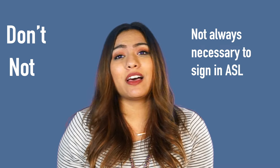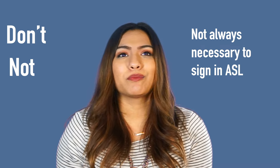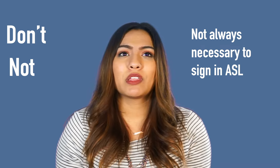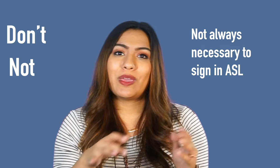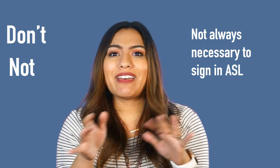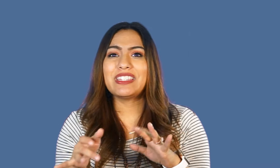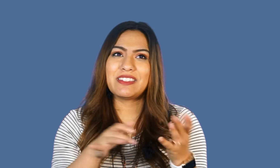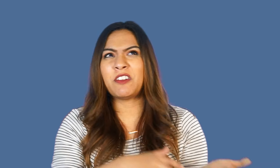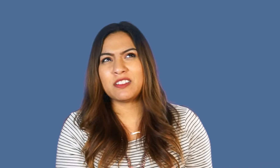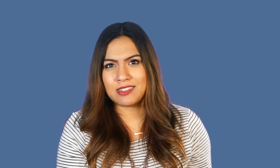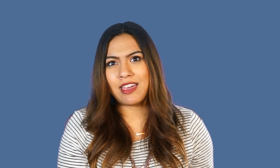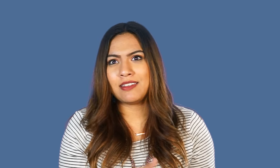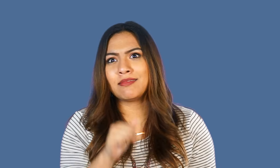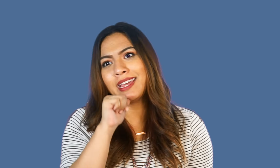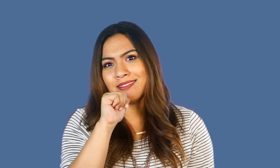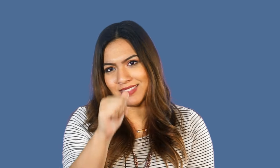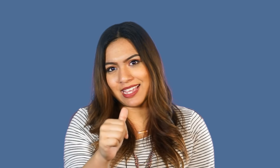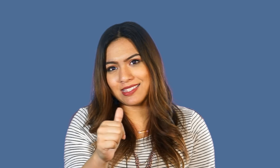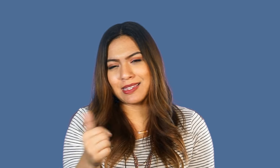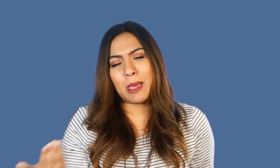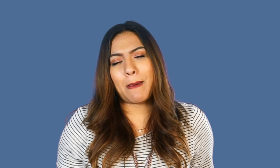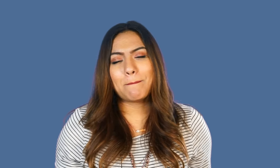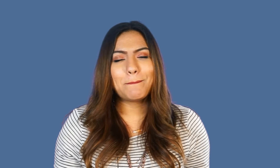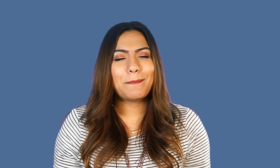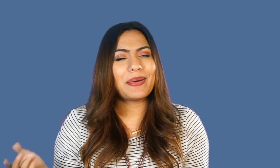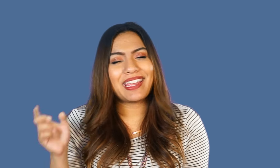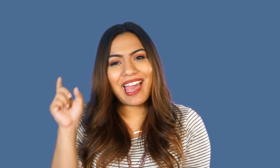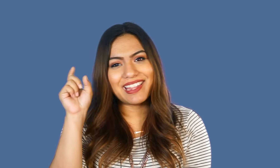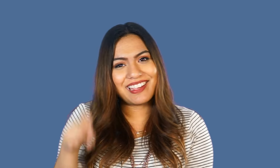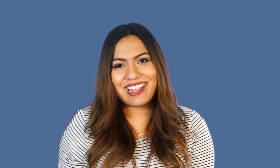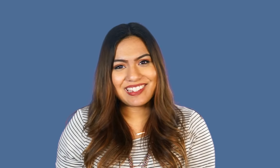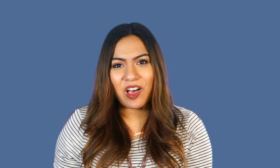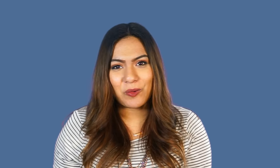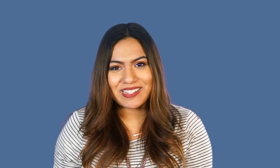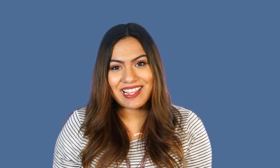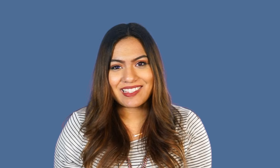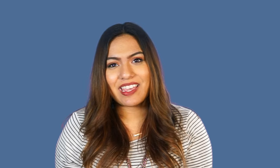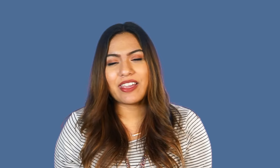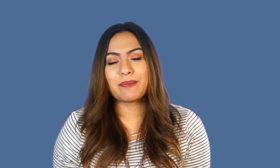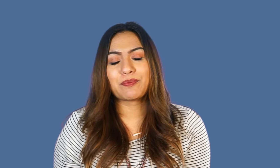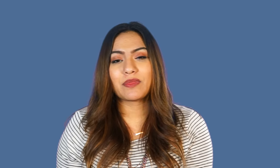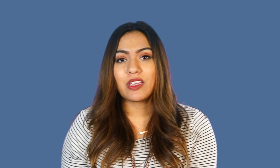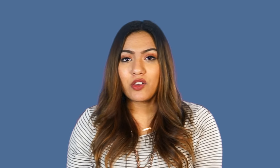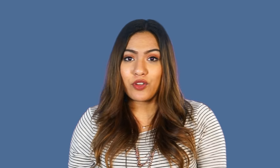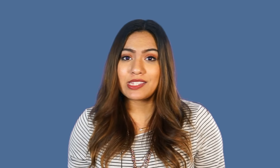ASL. We have a default sign like this, but again, it's not always necessary. For